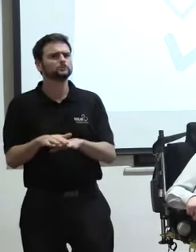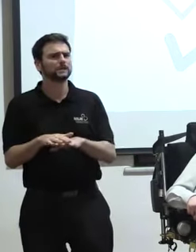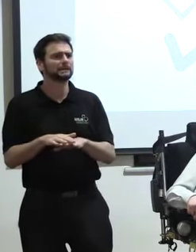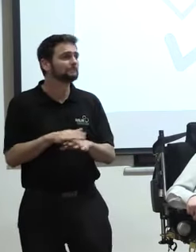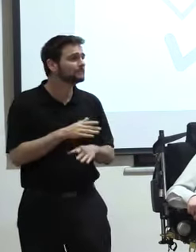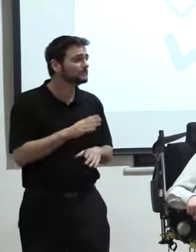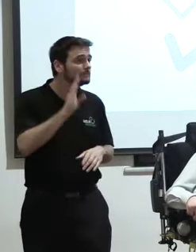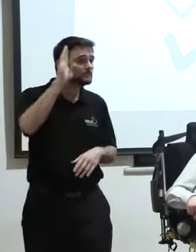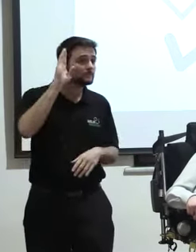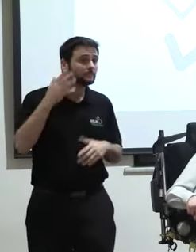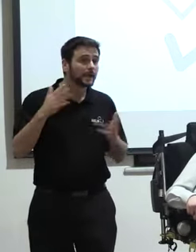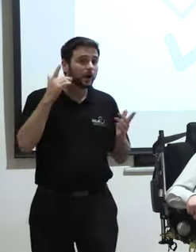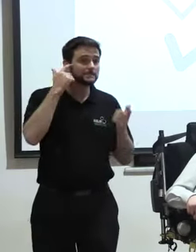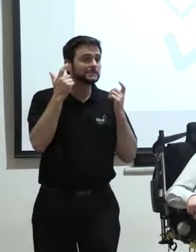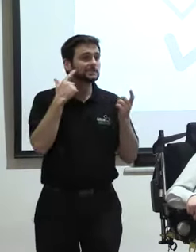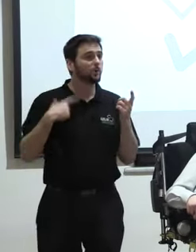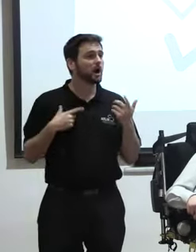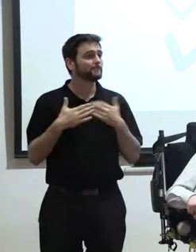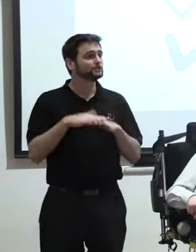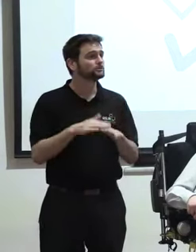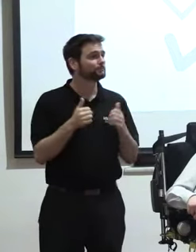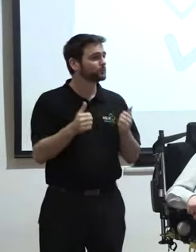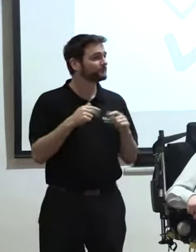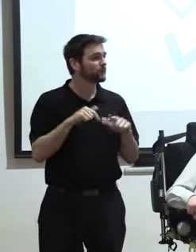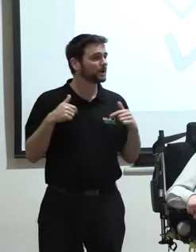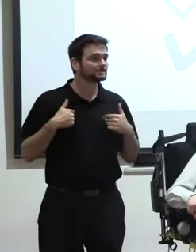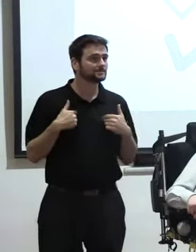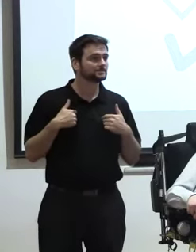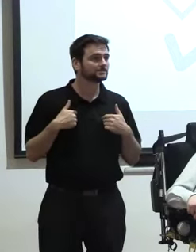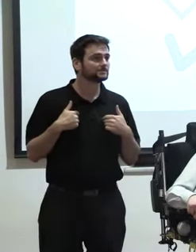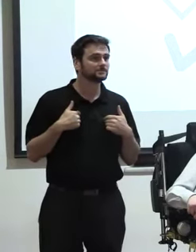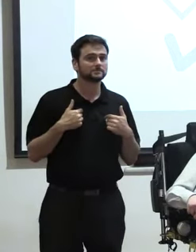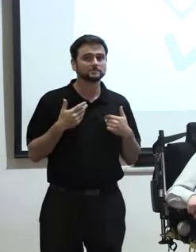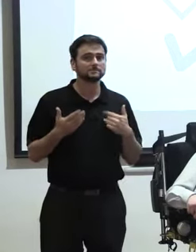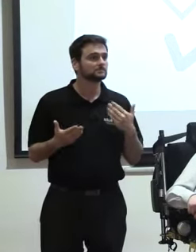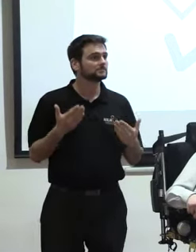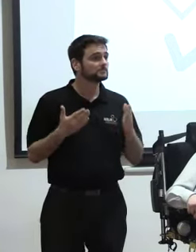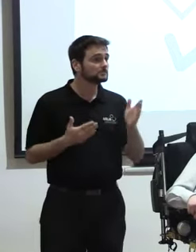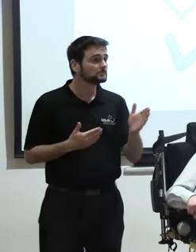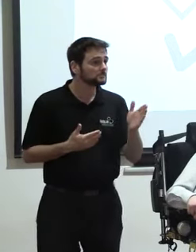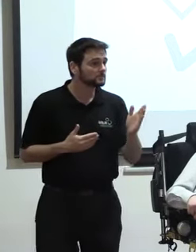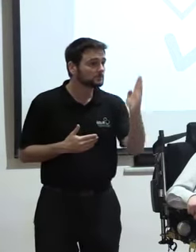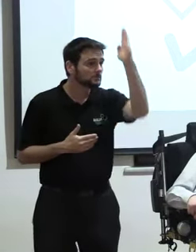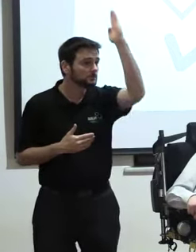Please help me. Why is the mainstream good to use for people with disability? Yeah?